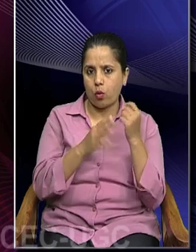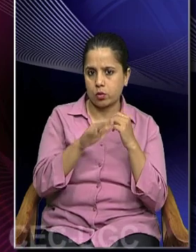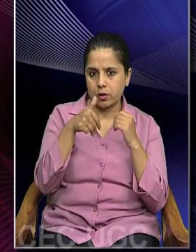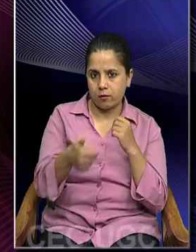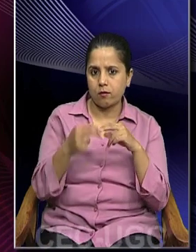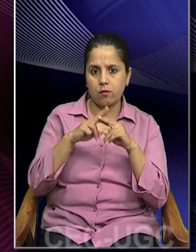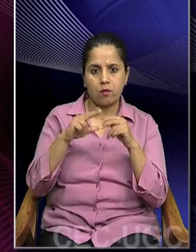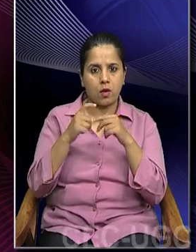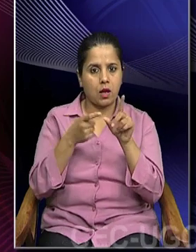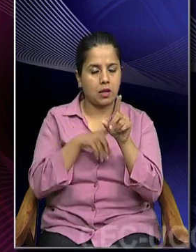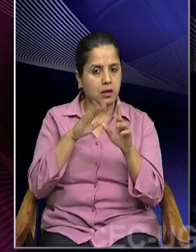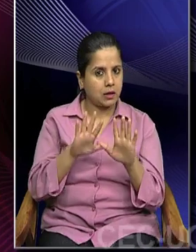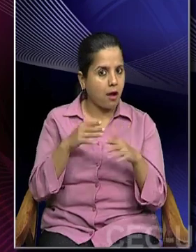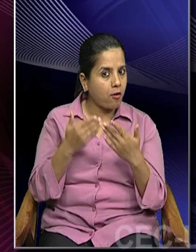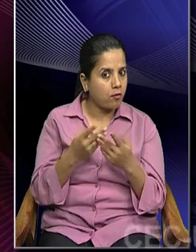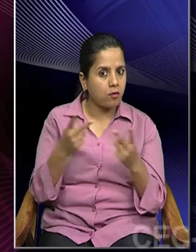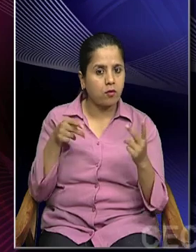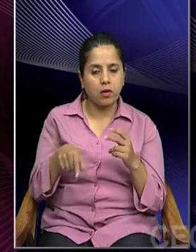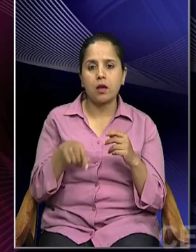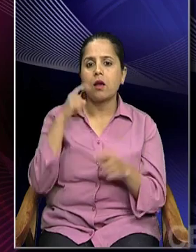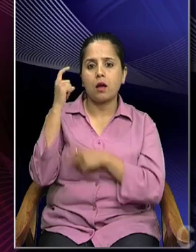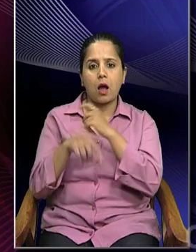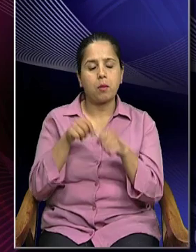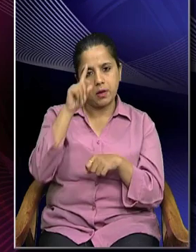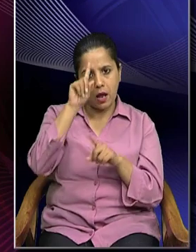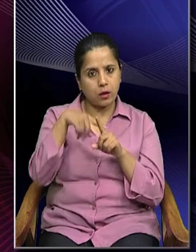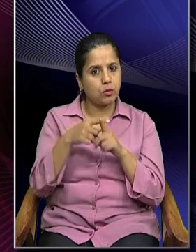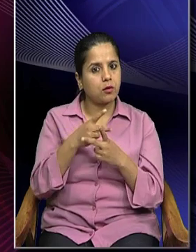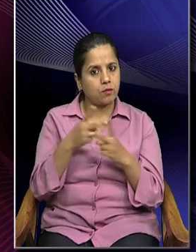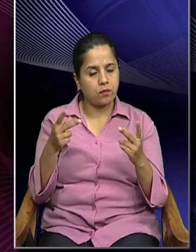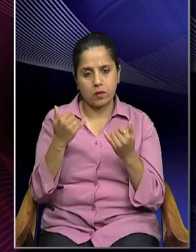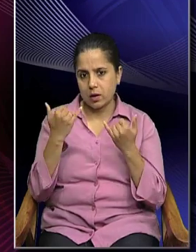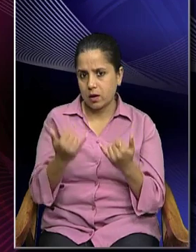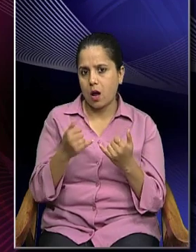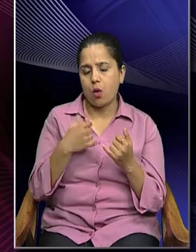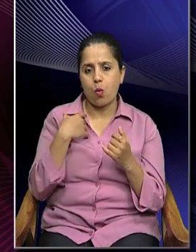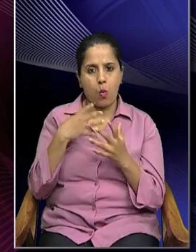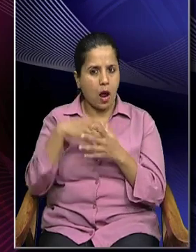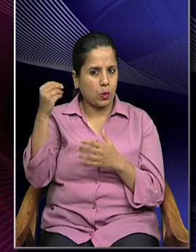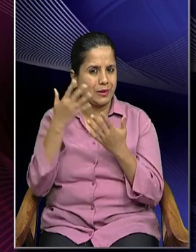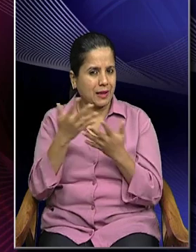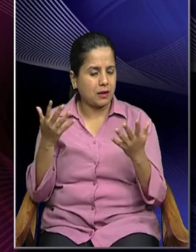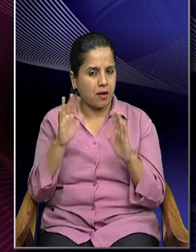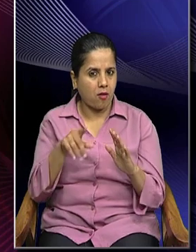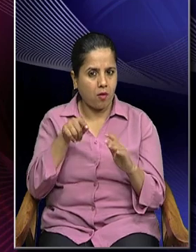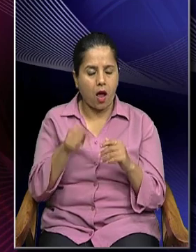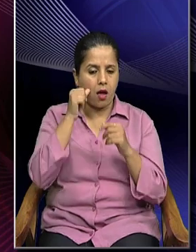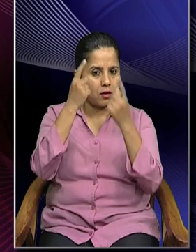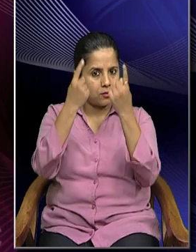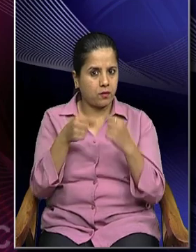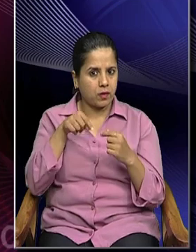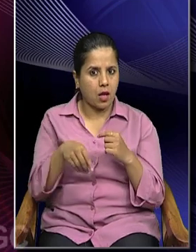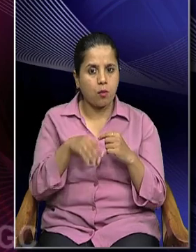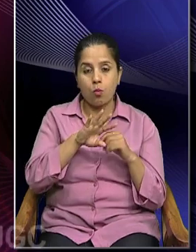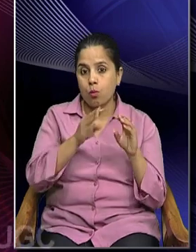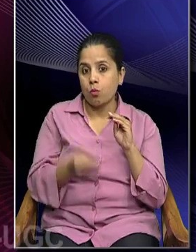faculty and also the industry expert. So, there is an outside element which makes the assessment more